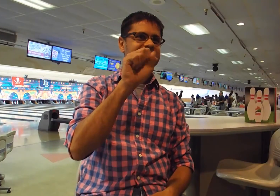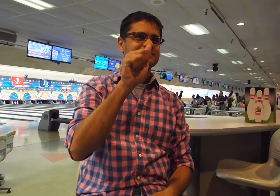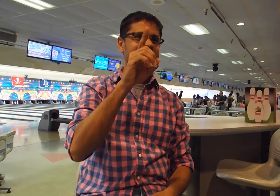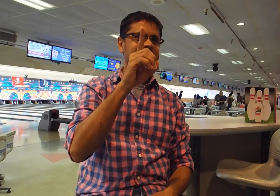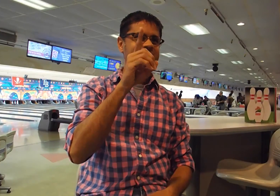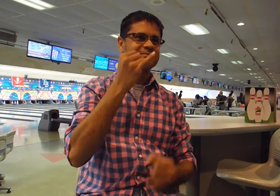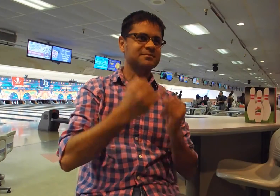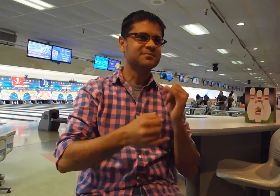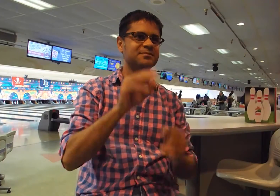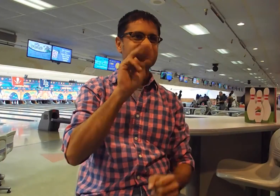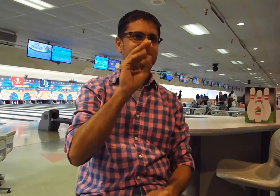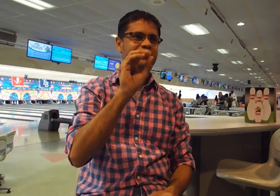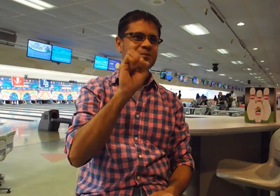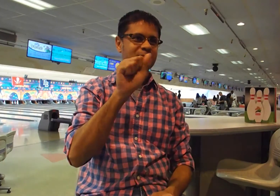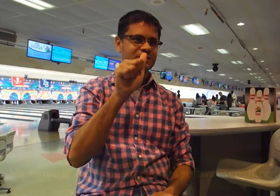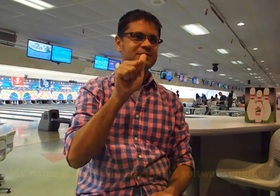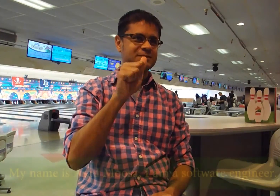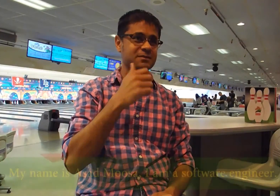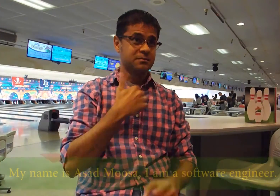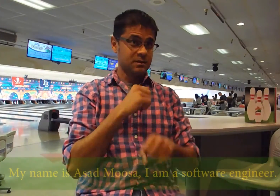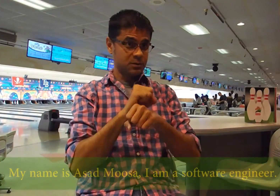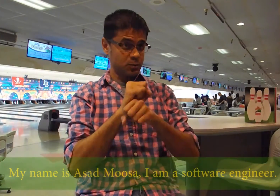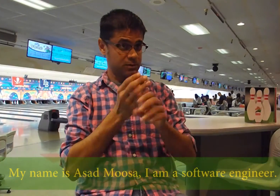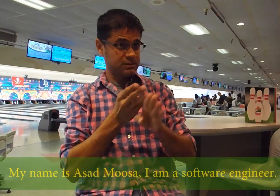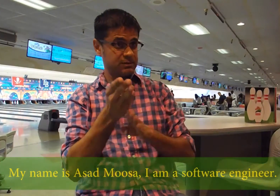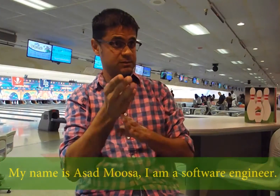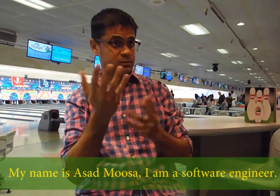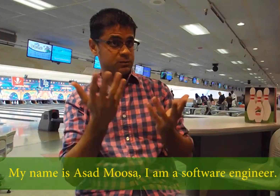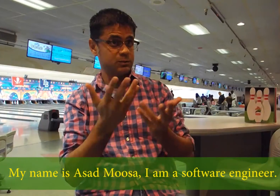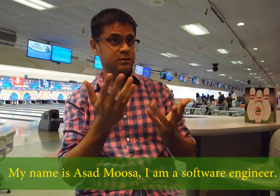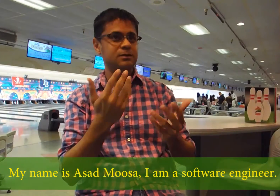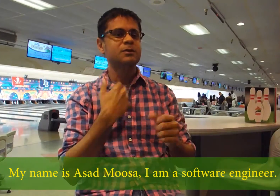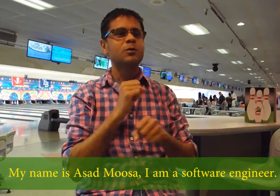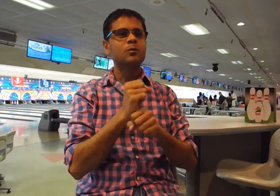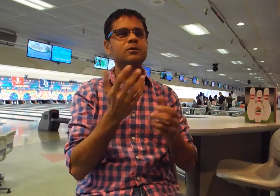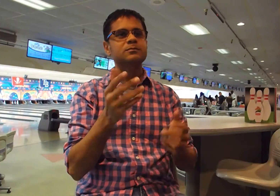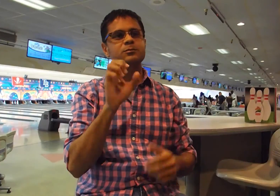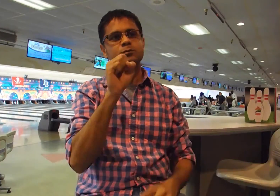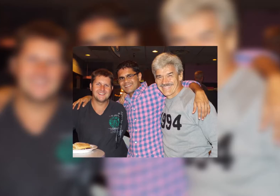My name is Asad Moussa and I'm a software engineer.